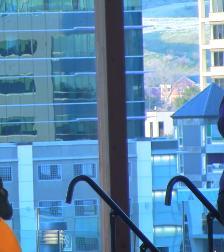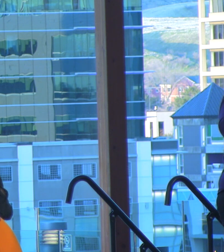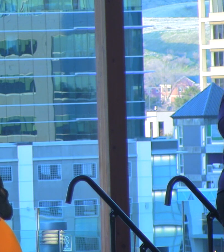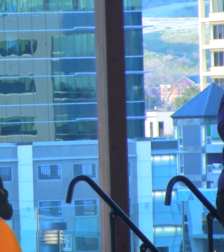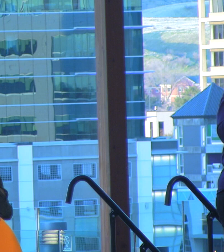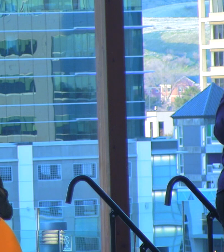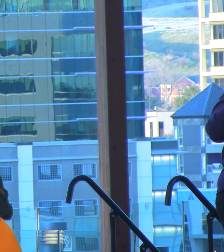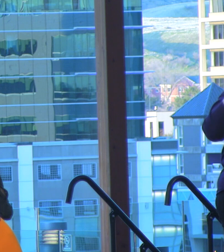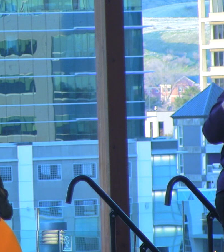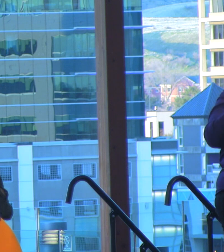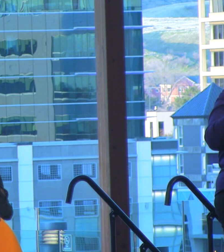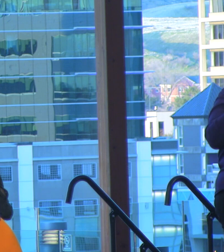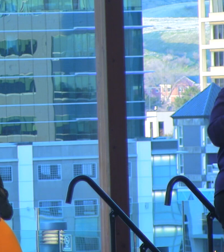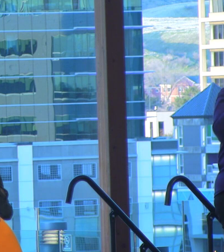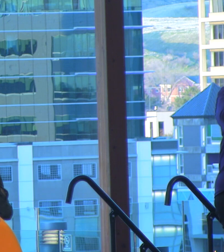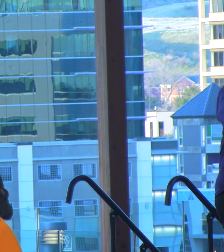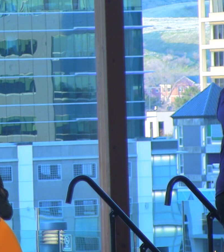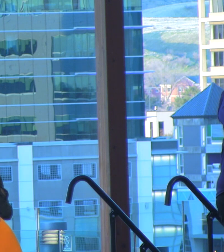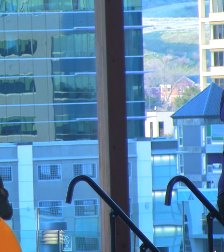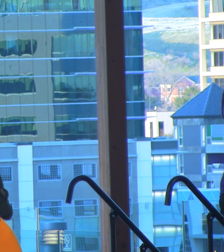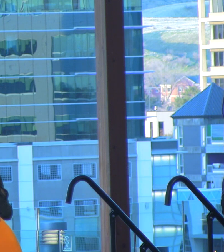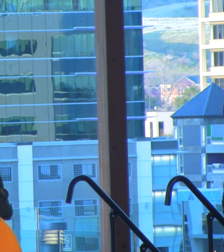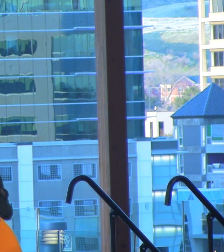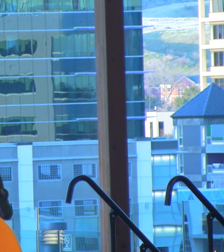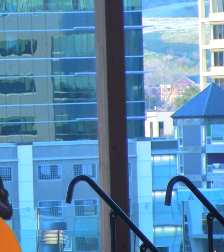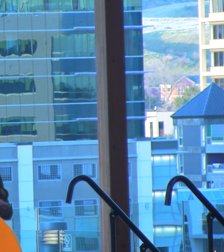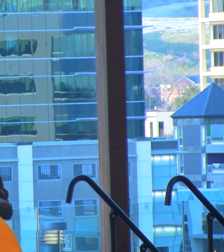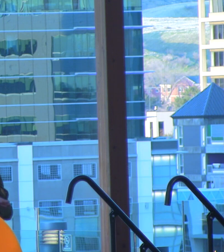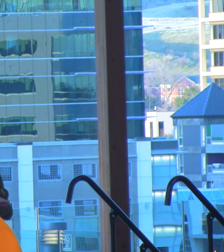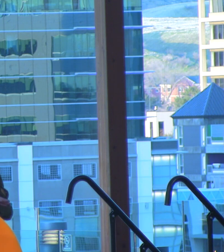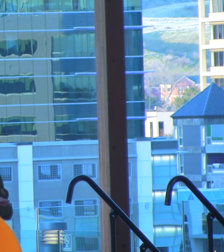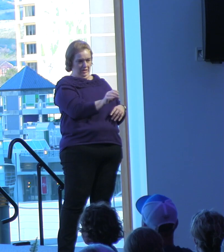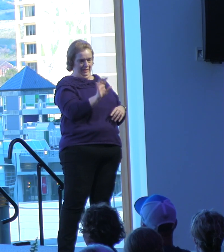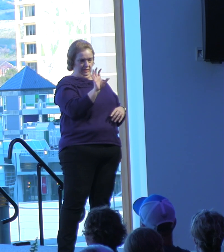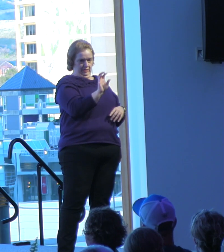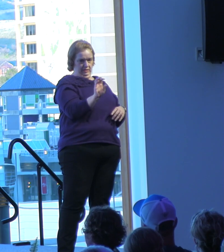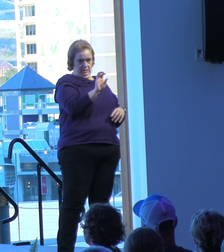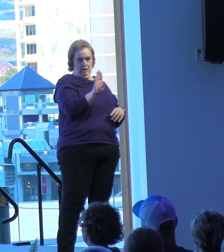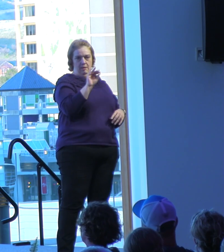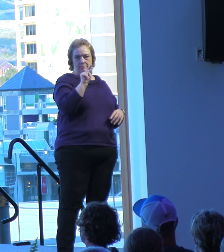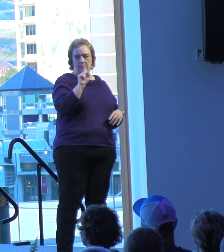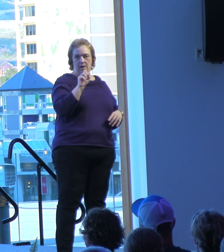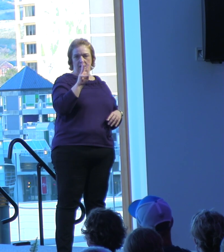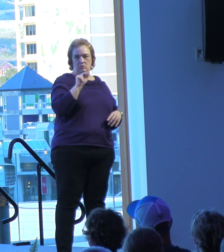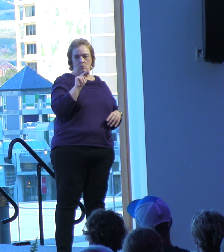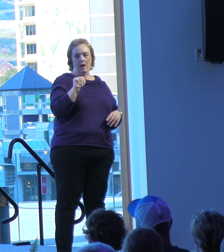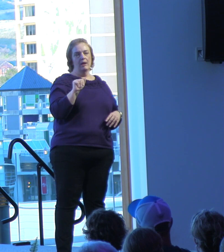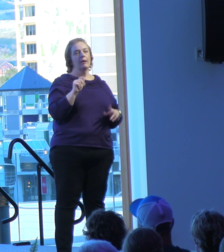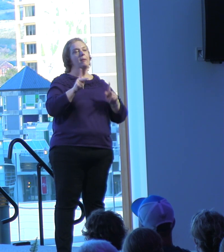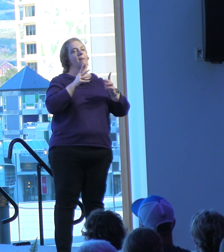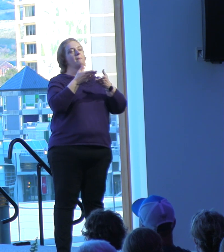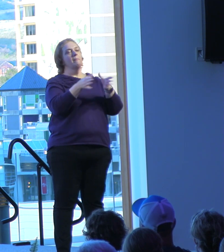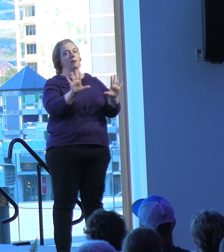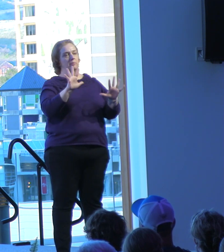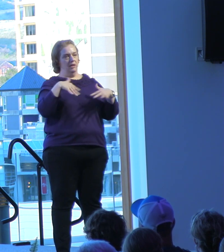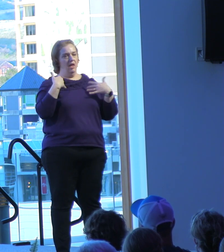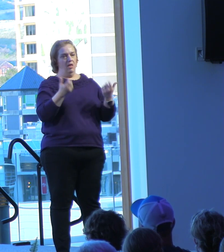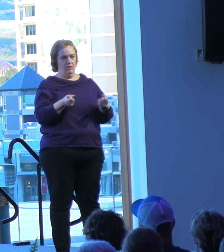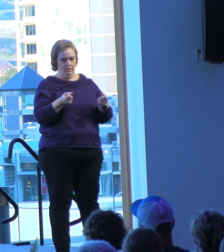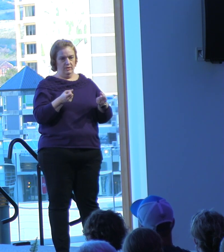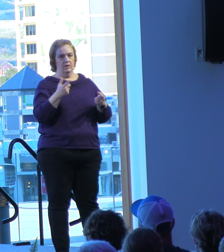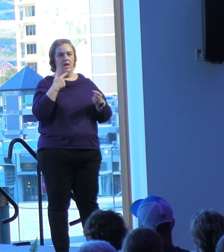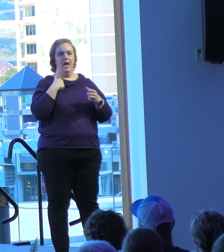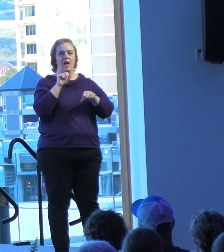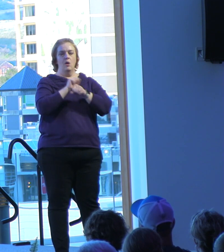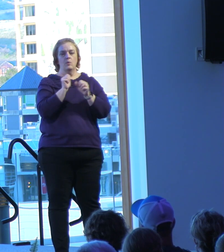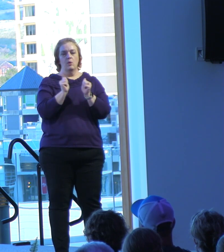I was serving in Botswana, which is in southern Africa, and I was doing public health work, and I was specifically working with